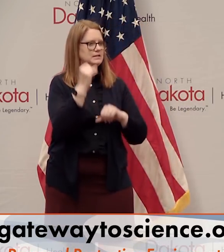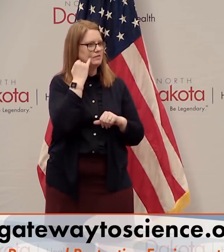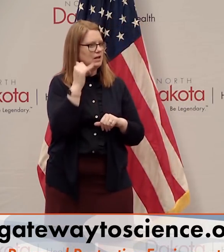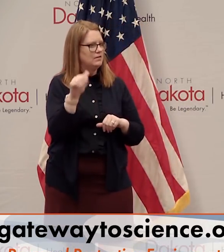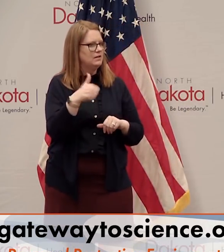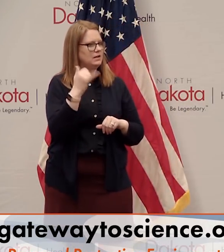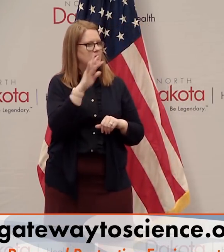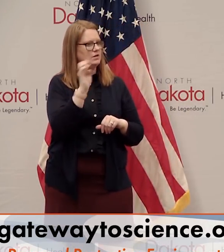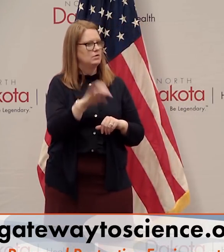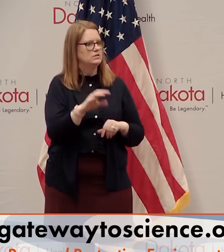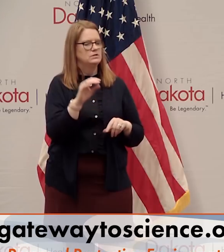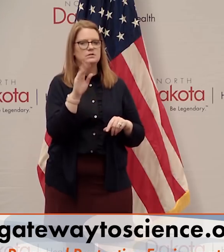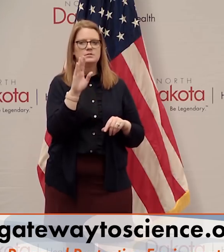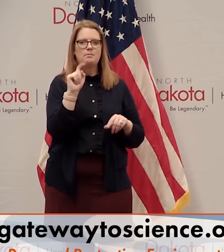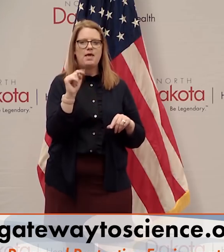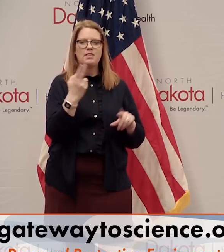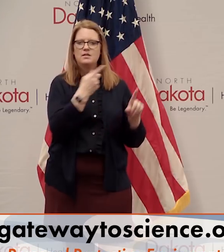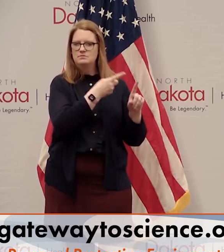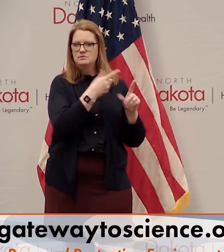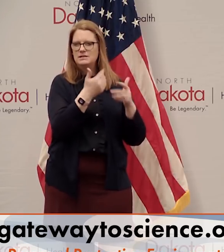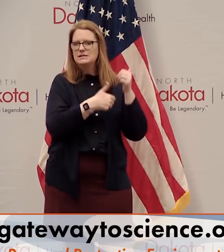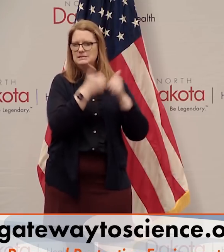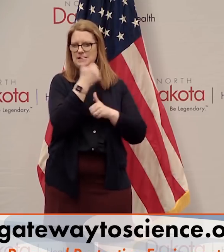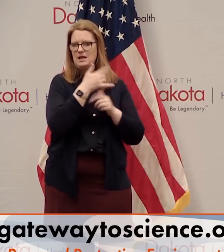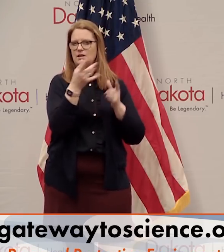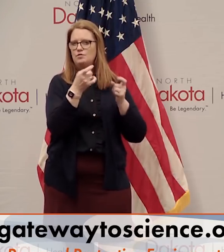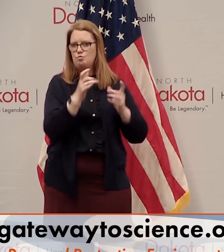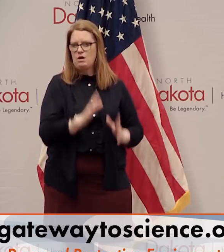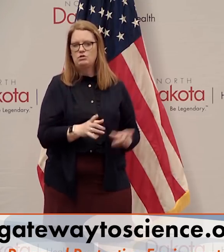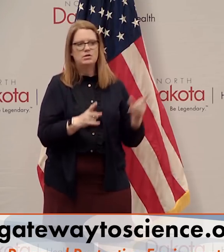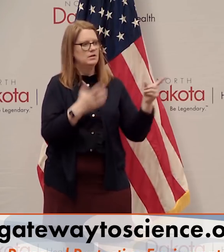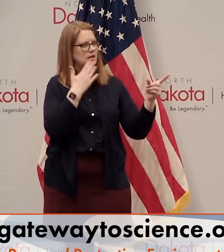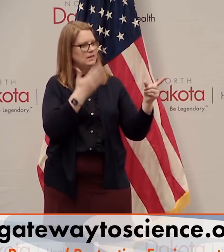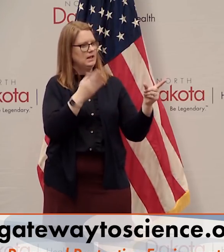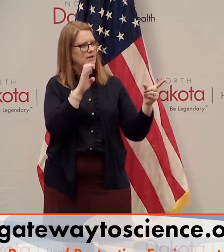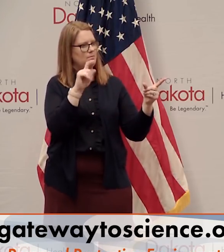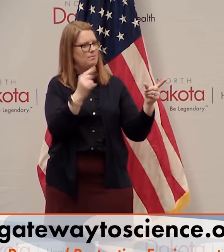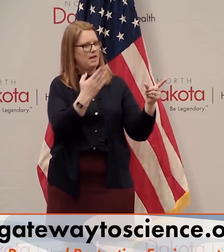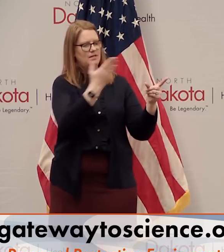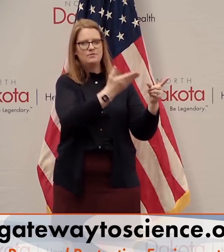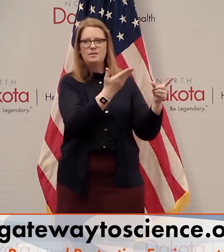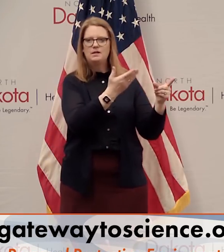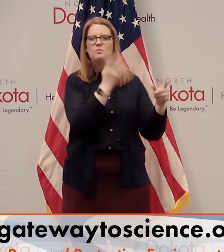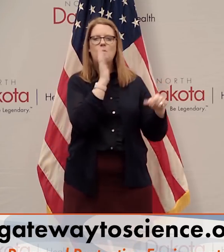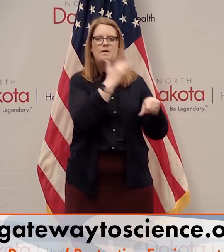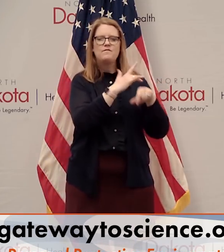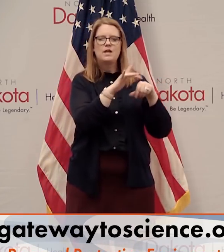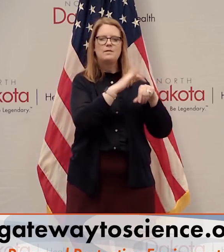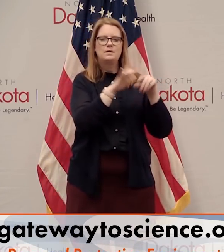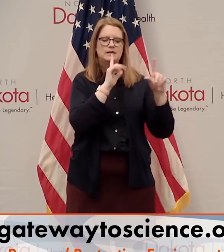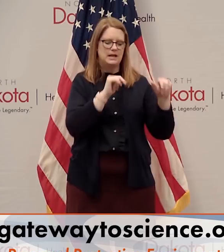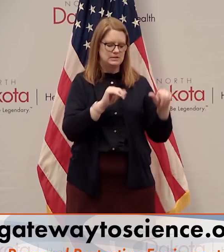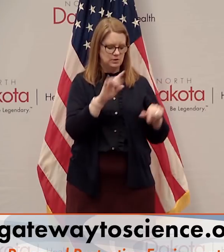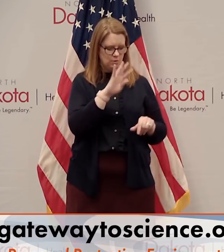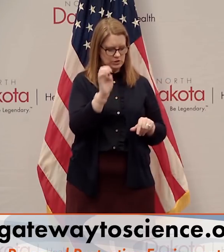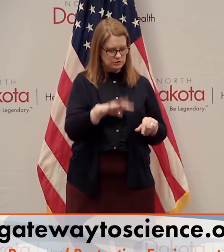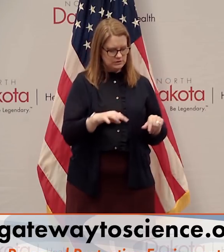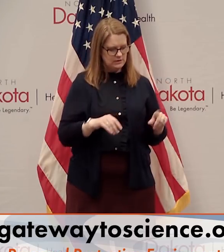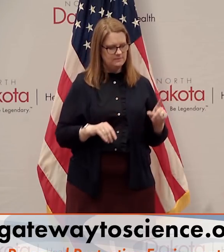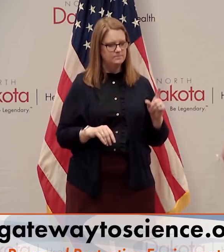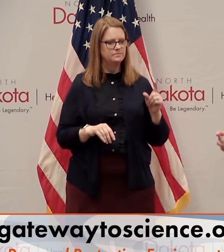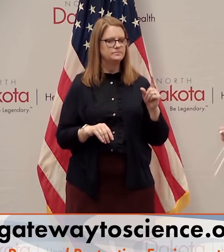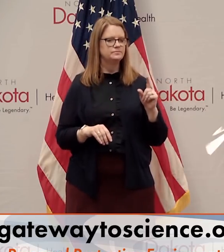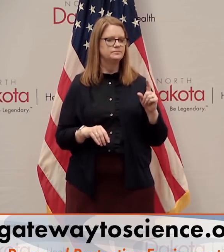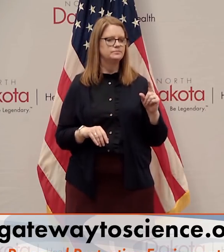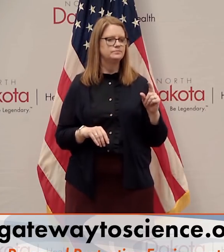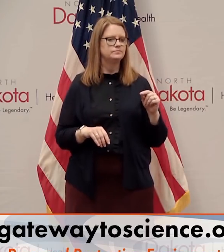this, Beth Demke, who's the executive director, is here today. Thank you, Beth, for being here. She'll be available to answer questions. And